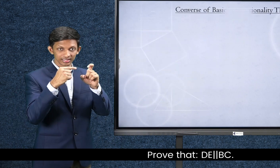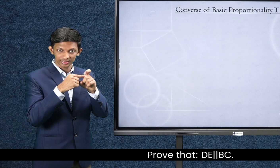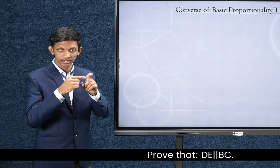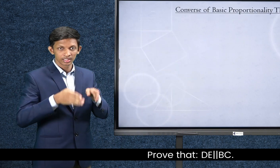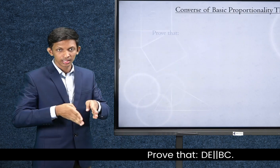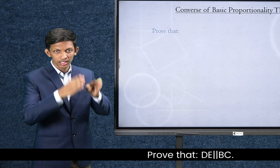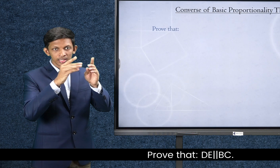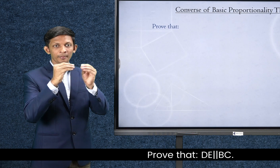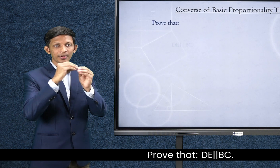DE parallel to BC.